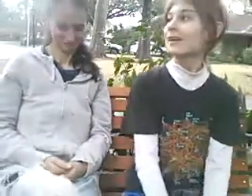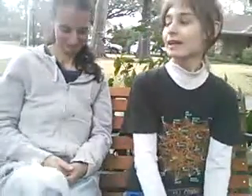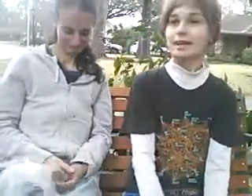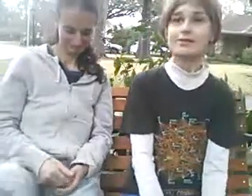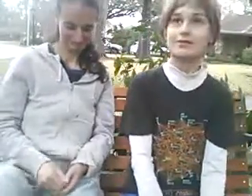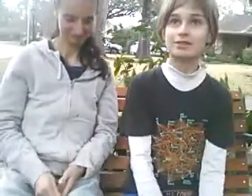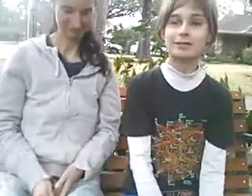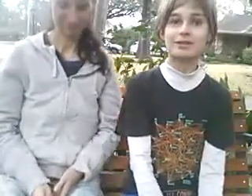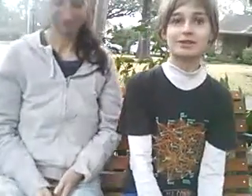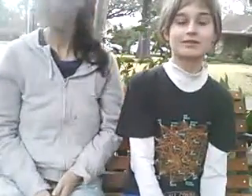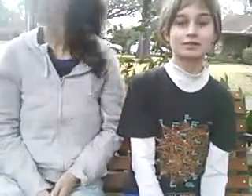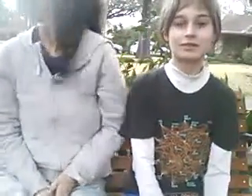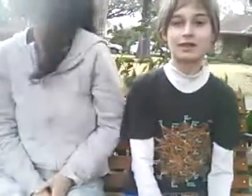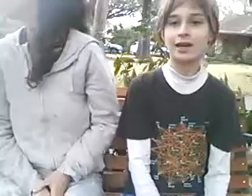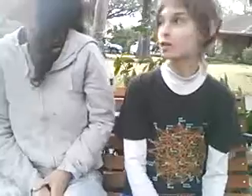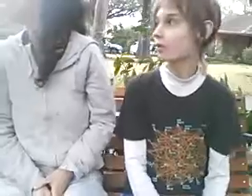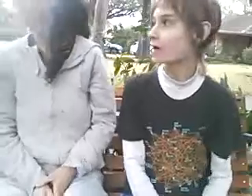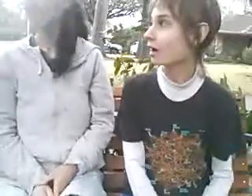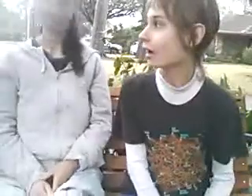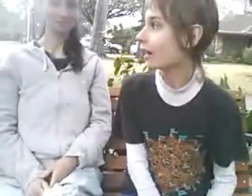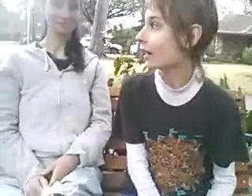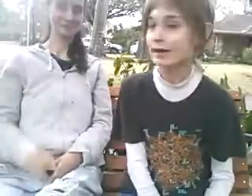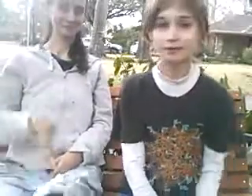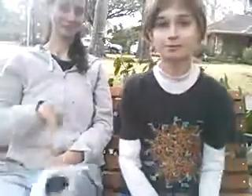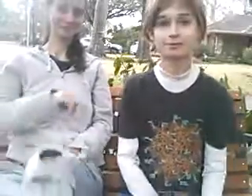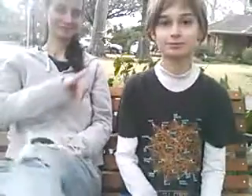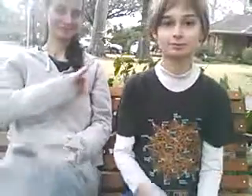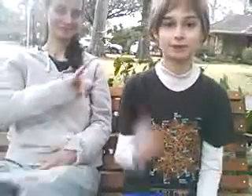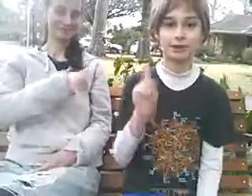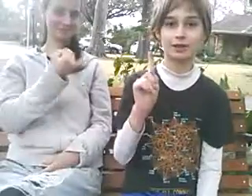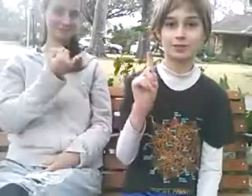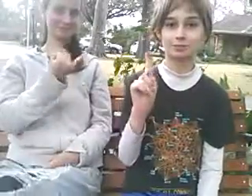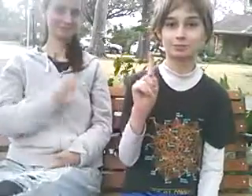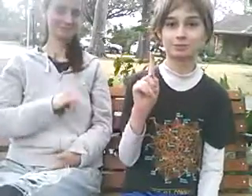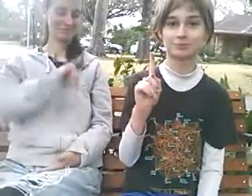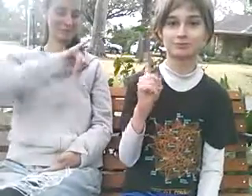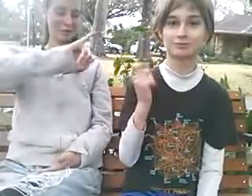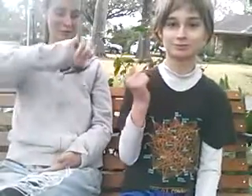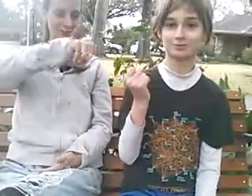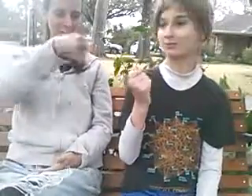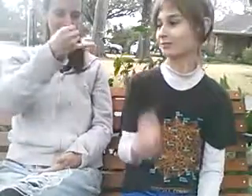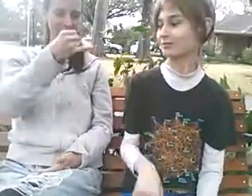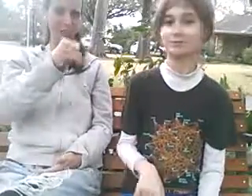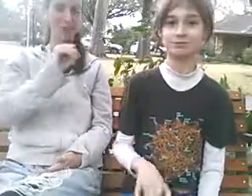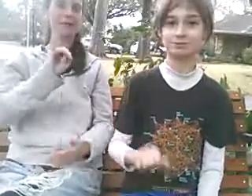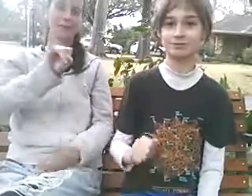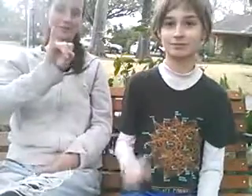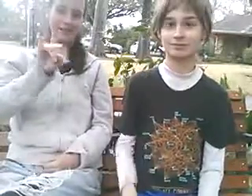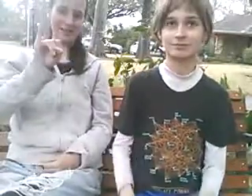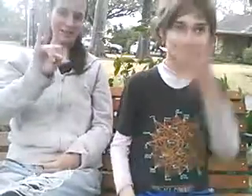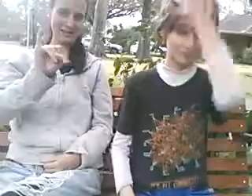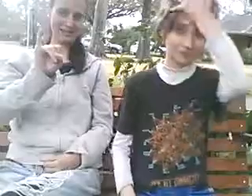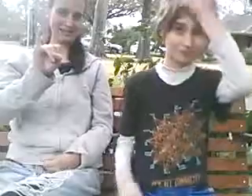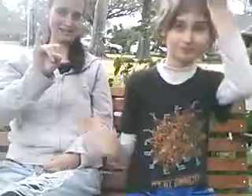A, F, G, H, I. I got it. Oh, you're right. Your I is like that.